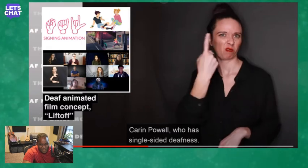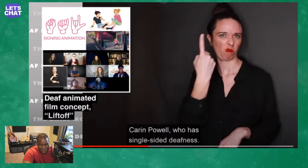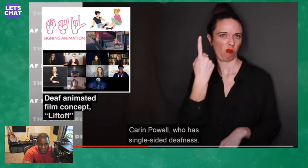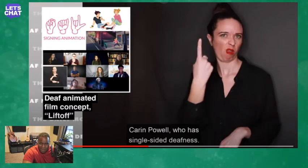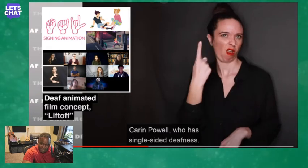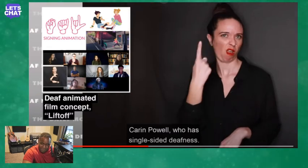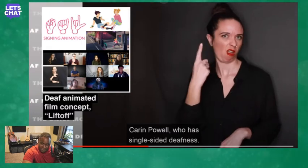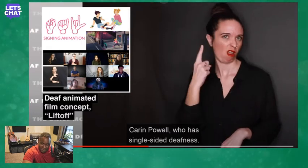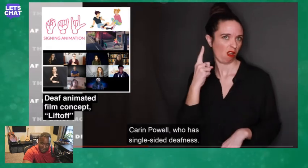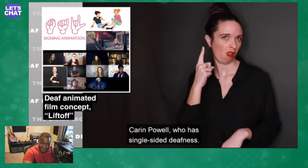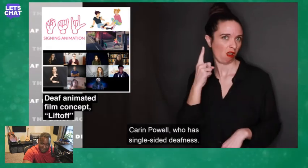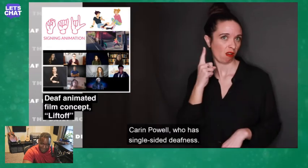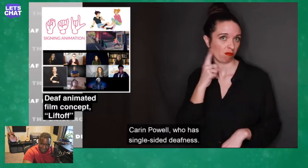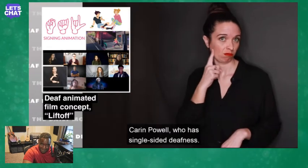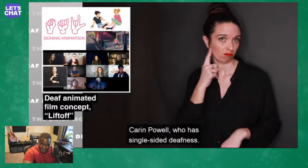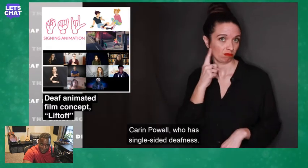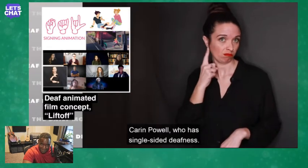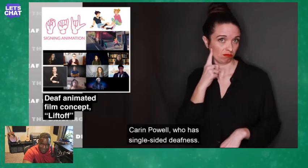Deaf.